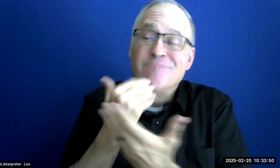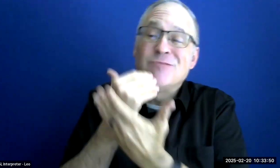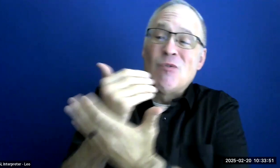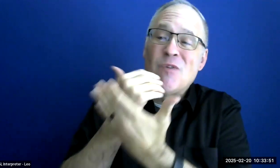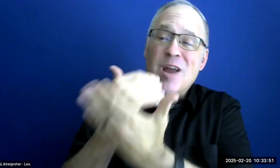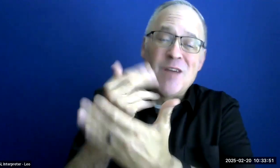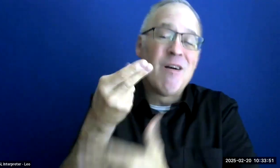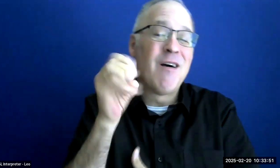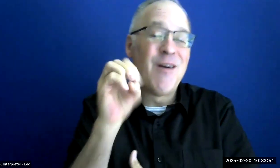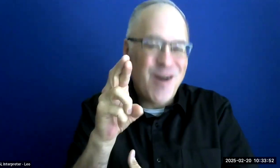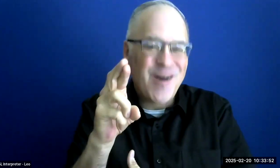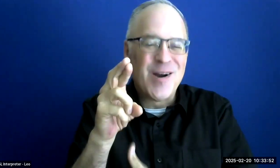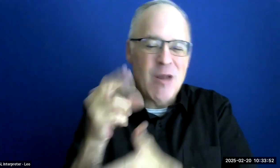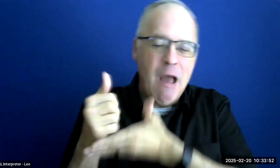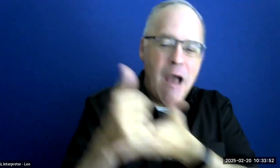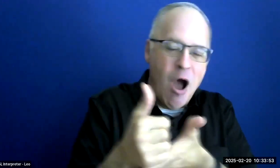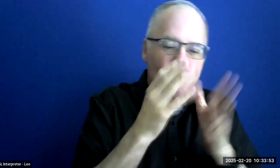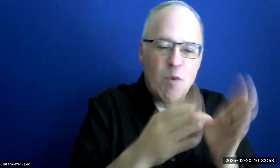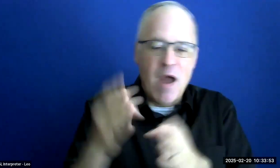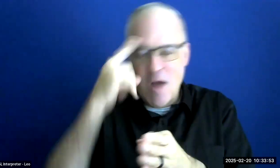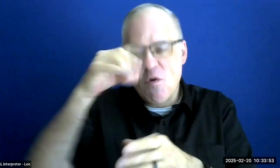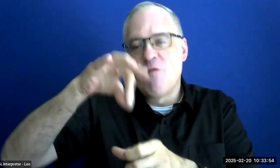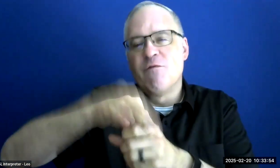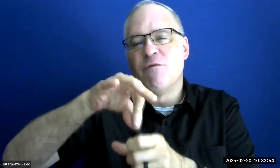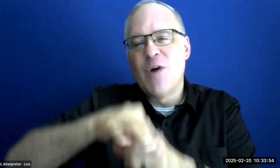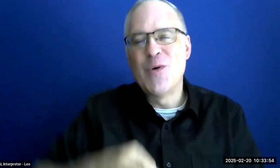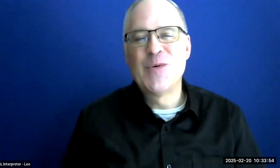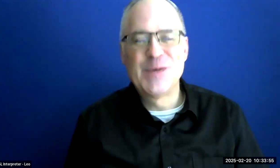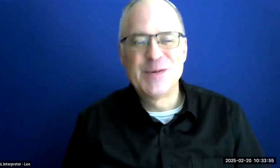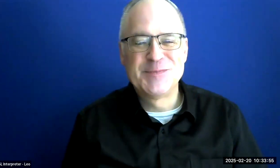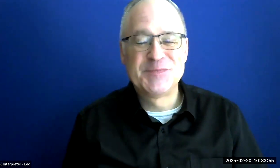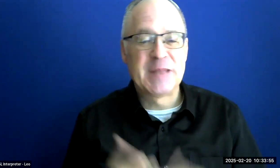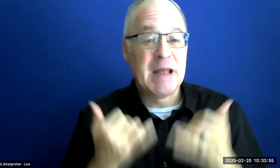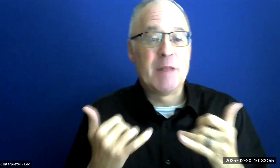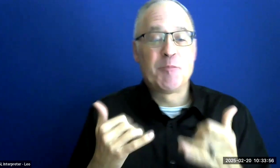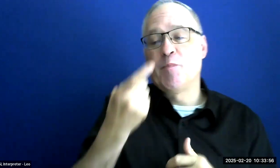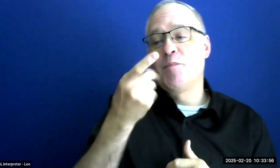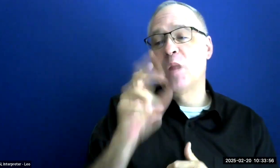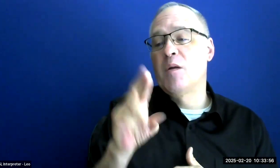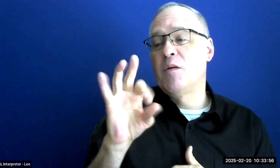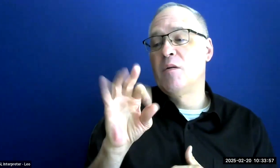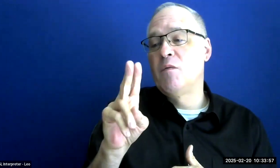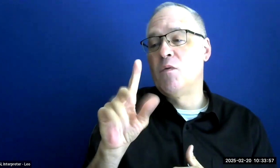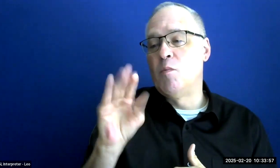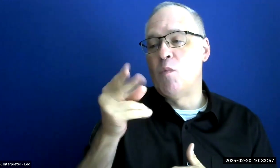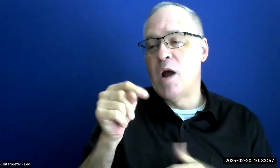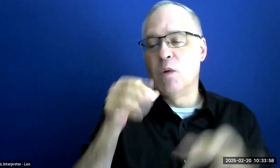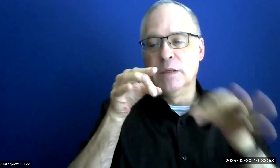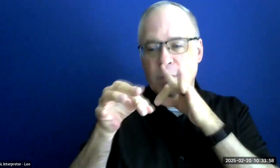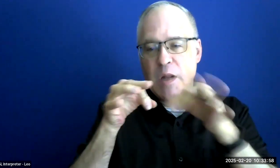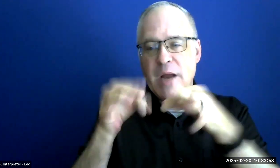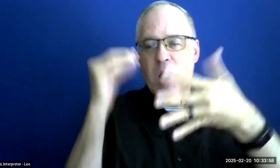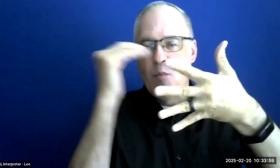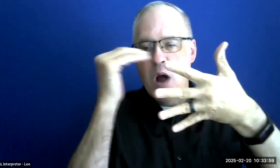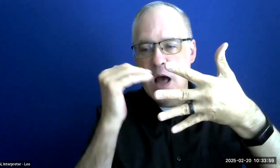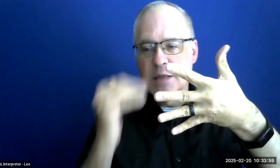these various votes. And she now is going to help us understand the process and timeline for the